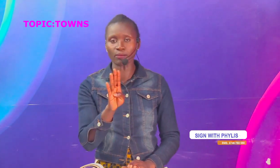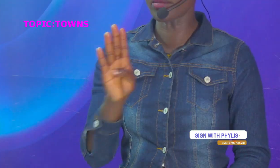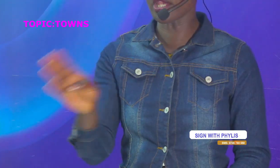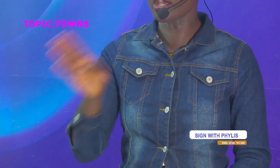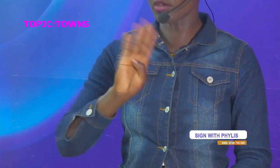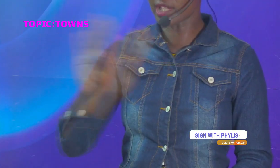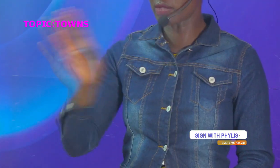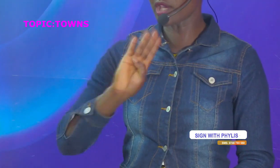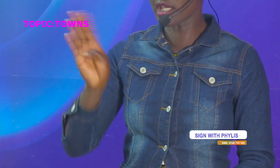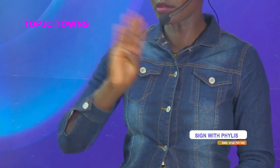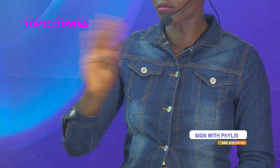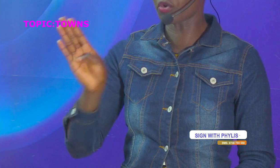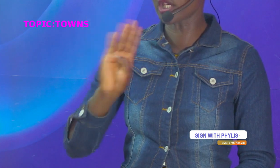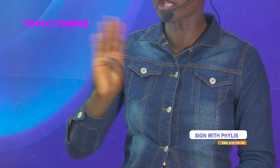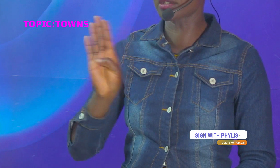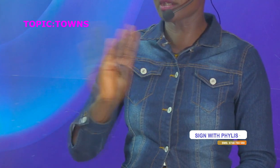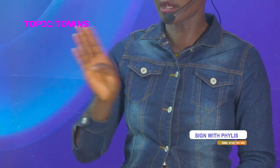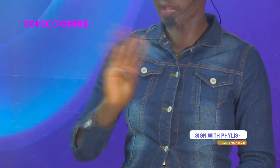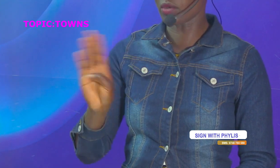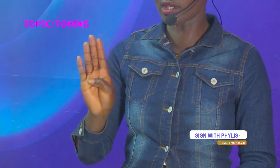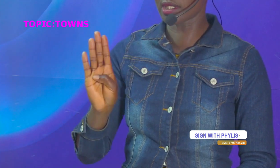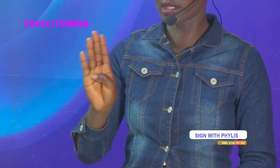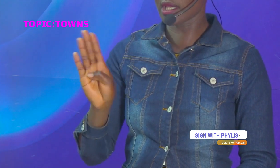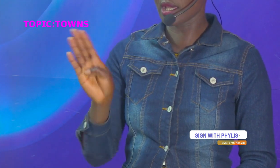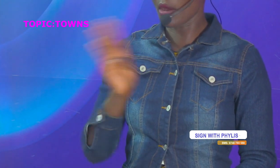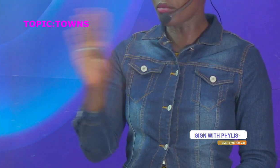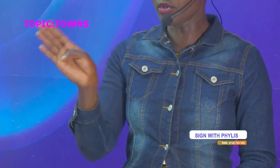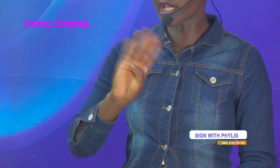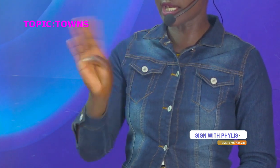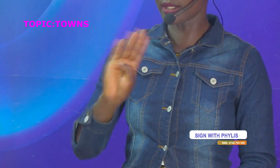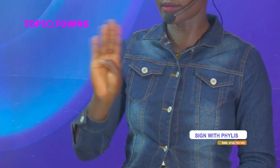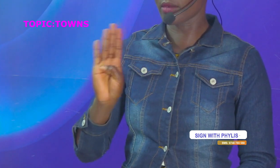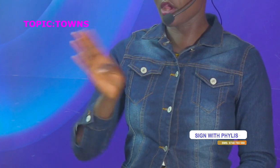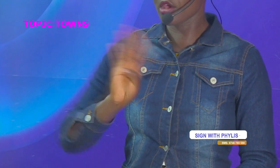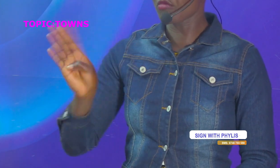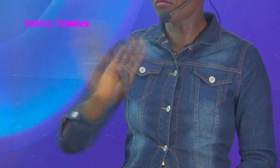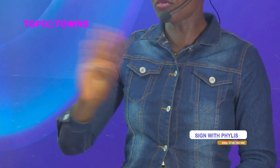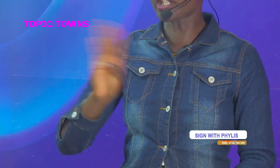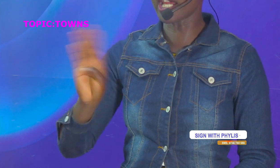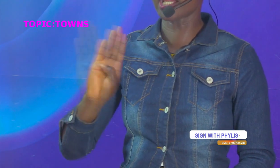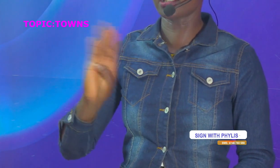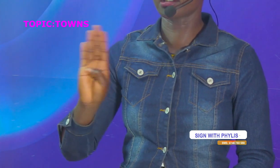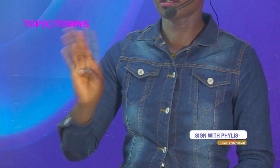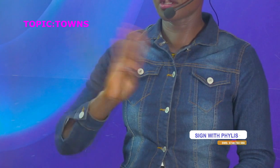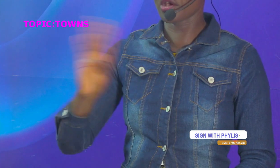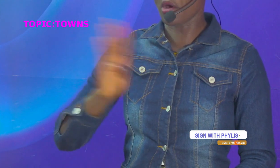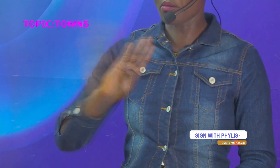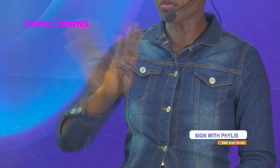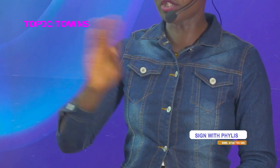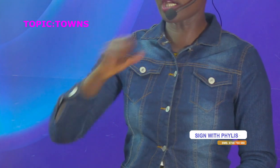you're just pushing it sideways. Butere, Butere, Butere